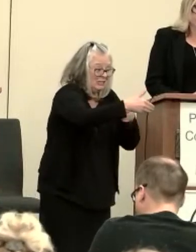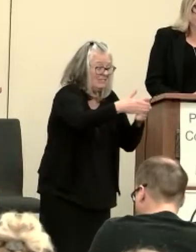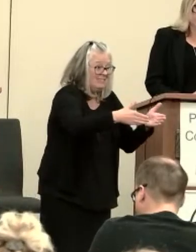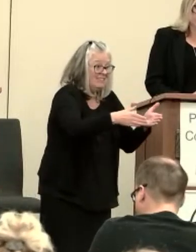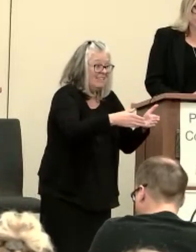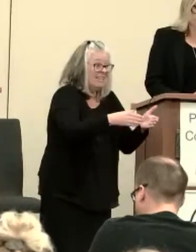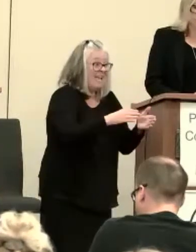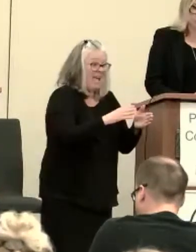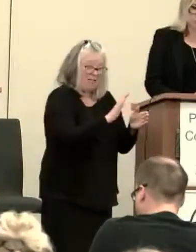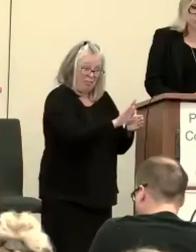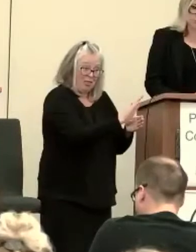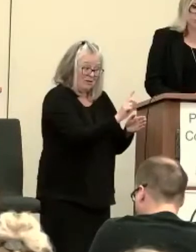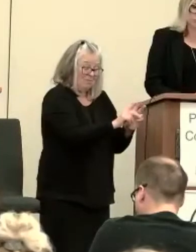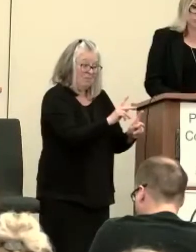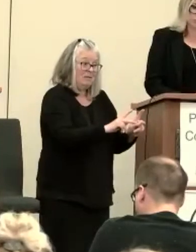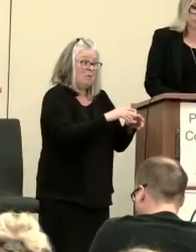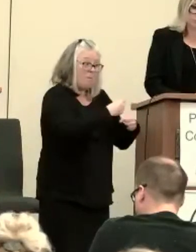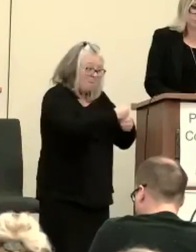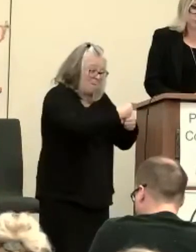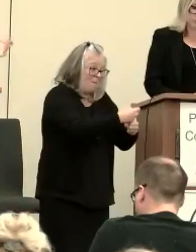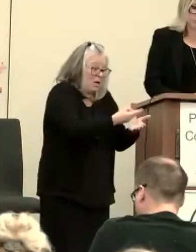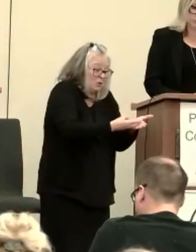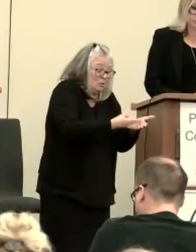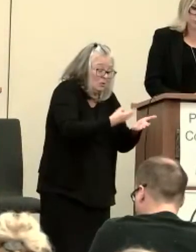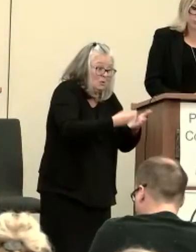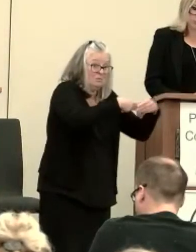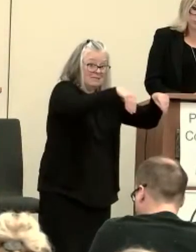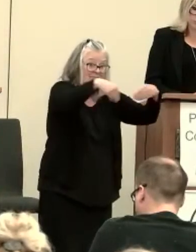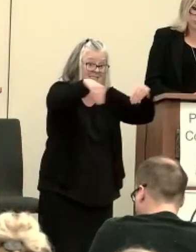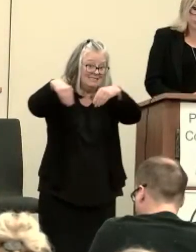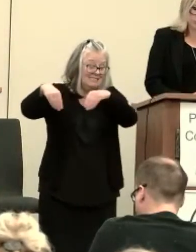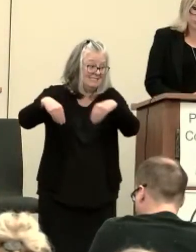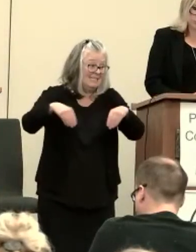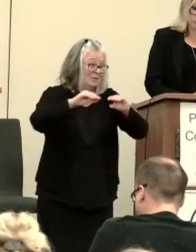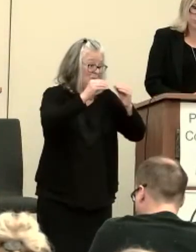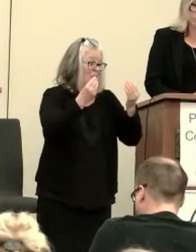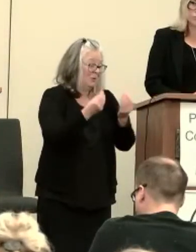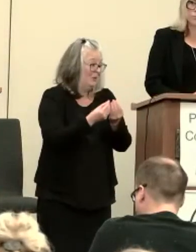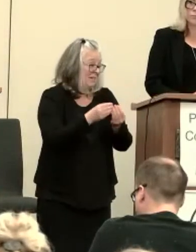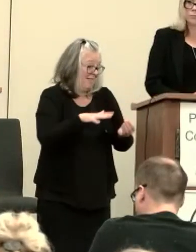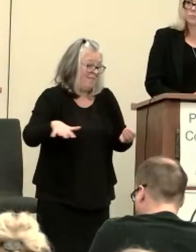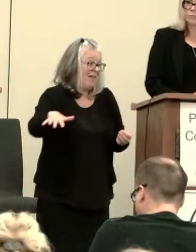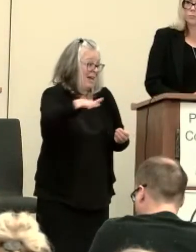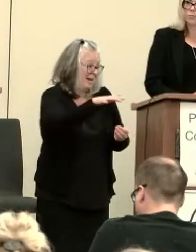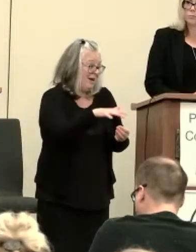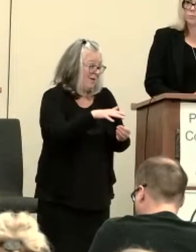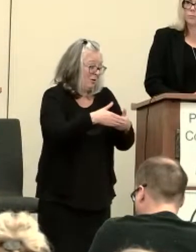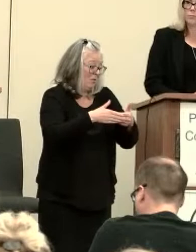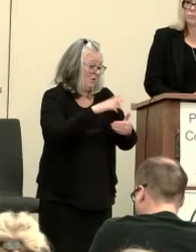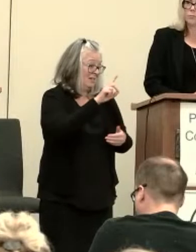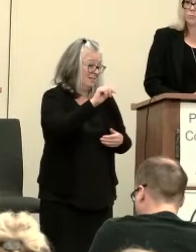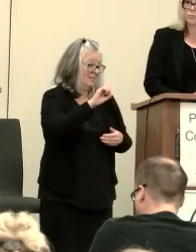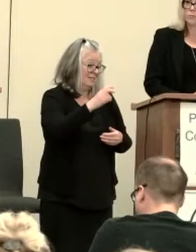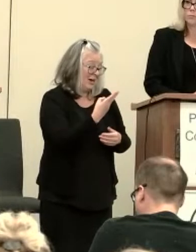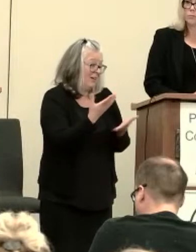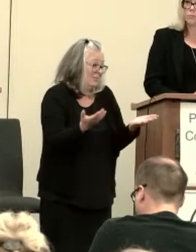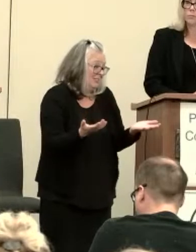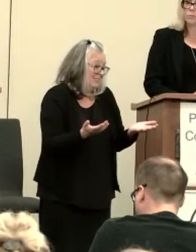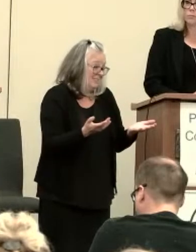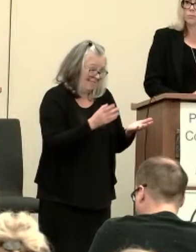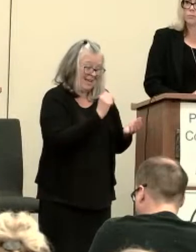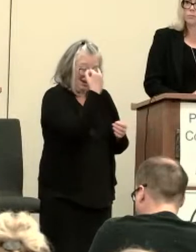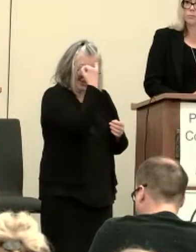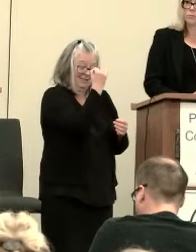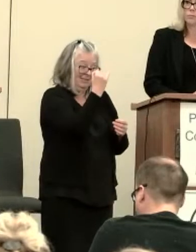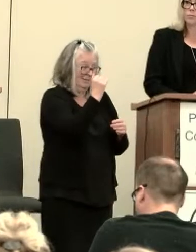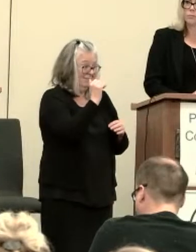making soups and they're selling soups to community or to organizations that are around Dash. We have to be able to support